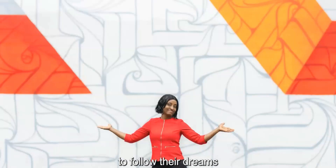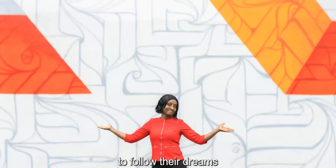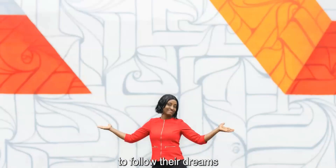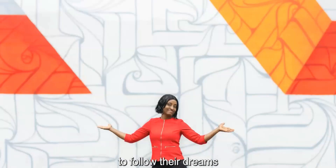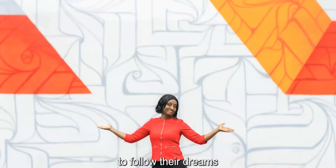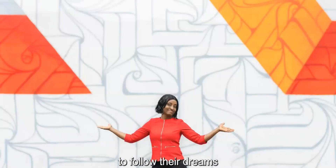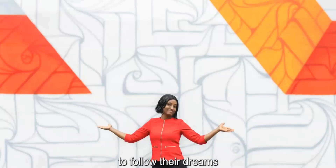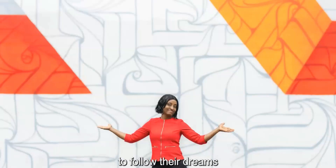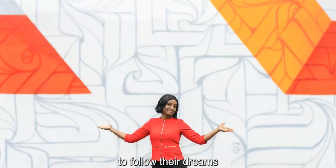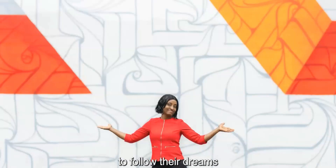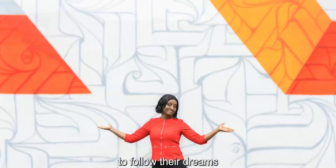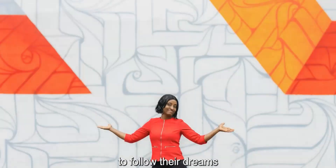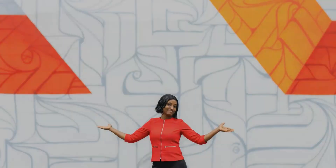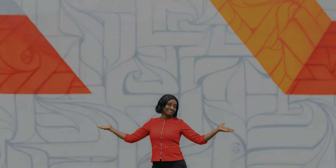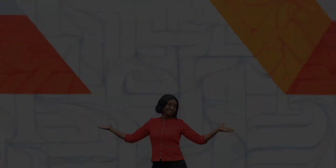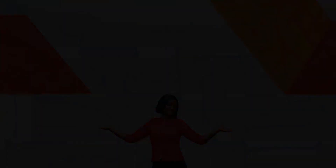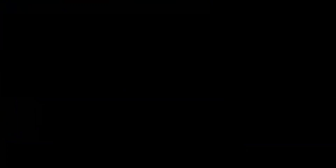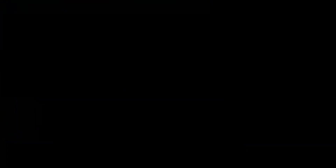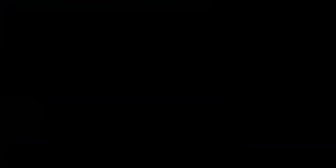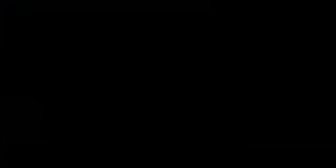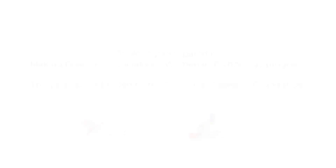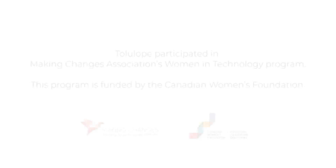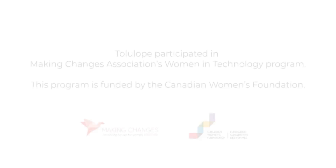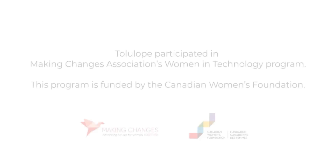dreams and believe in themselves too.